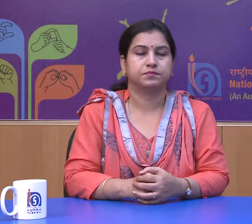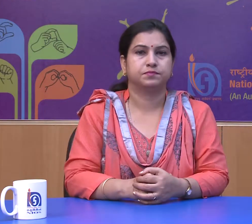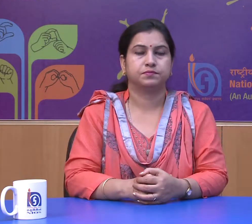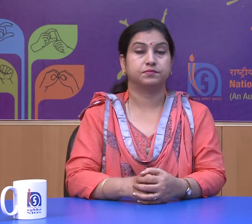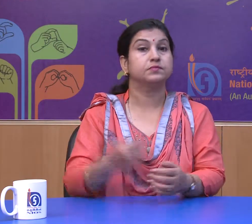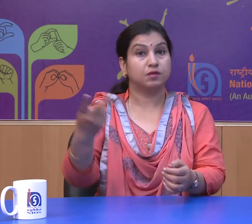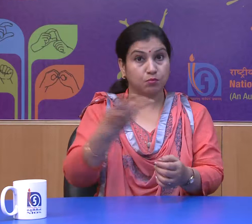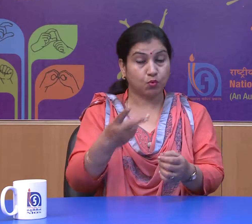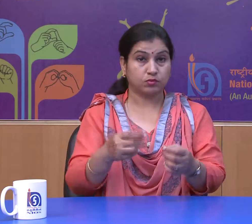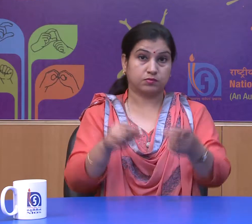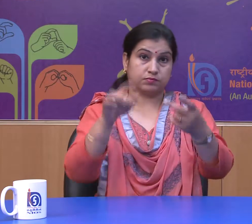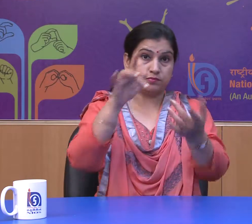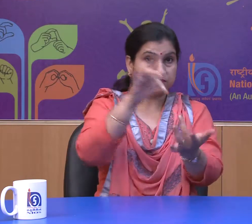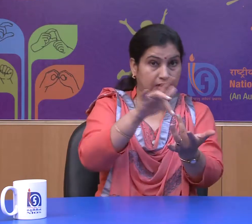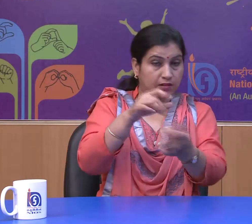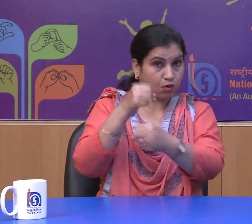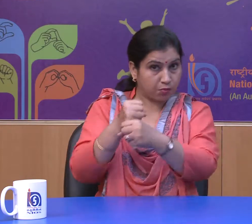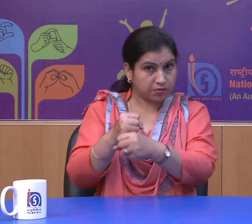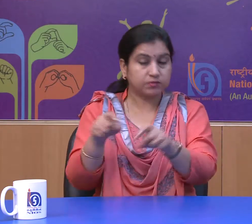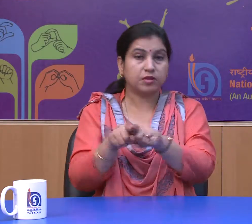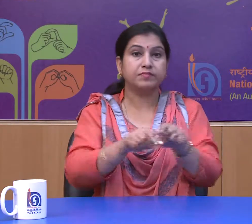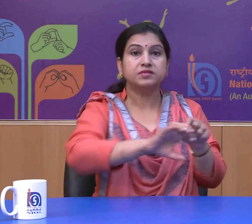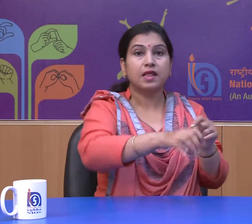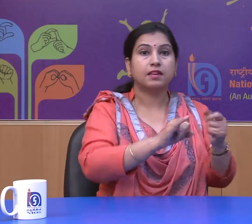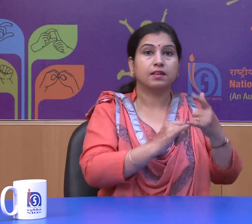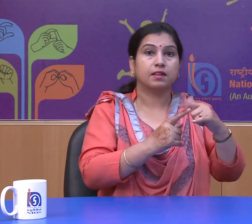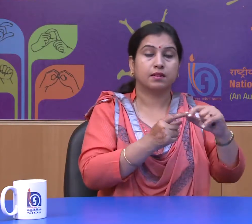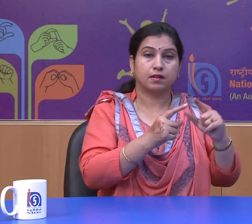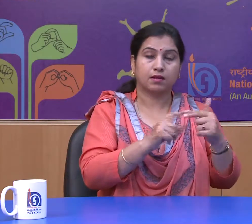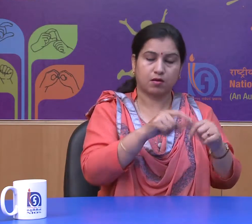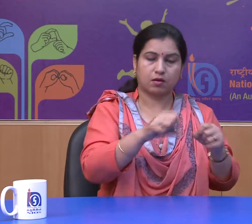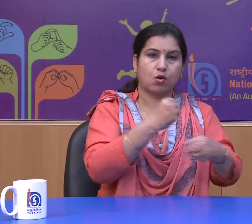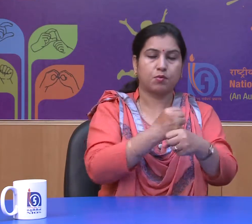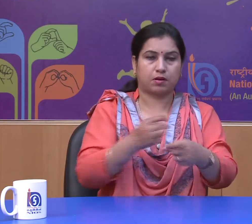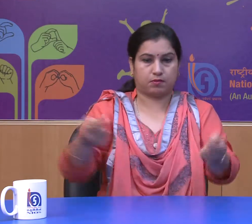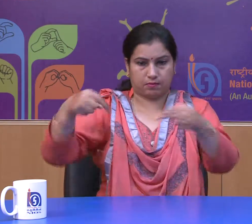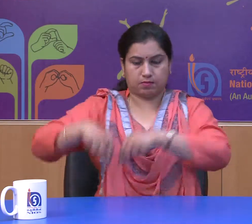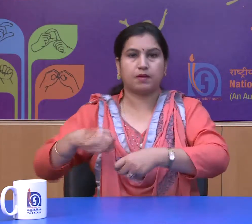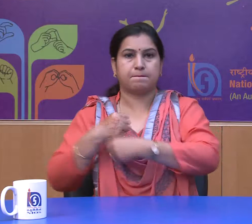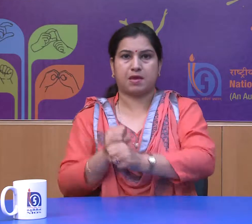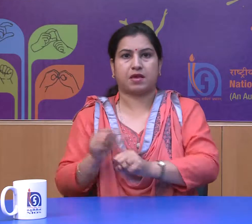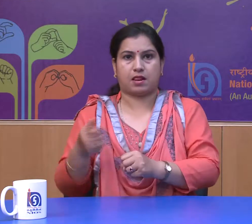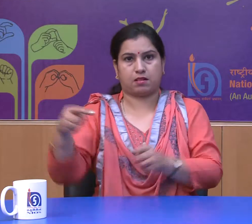Both the central government and state governments can make laws on them such